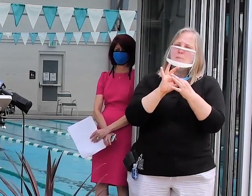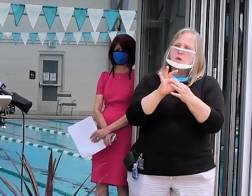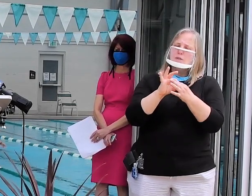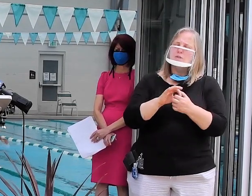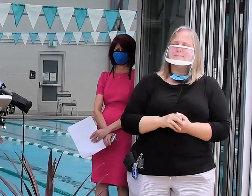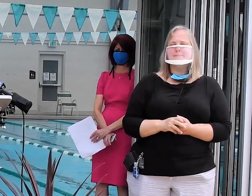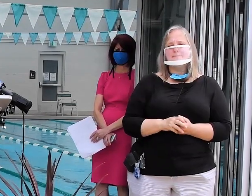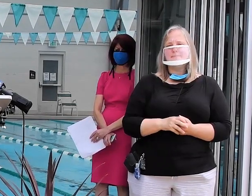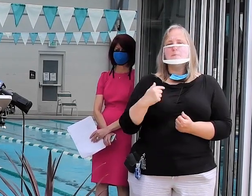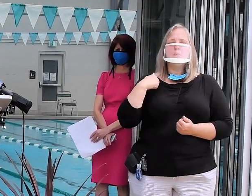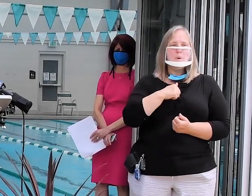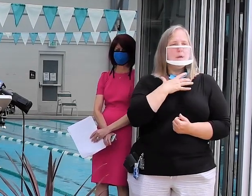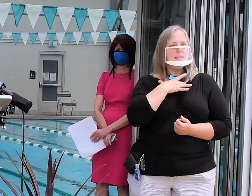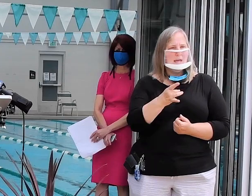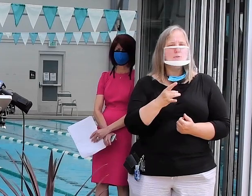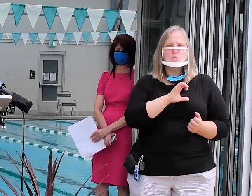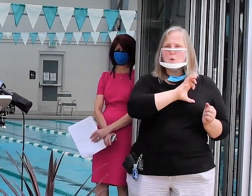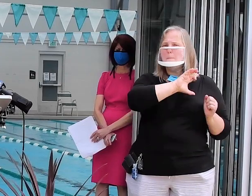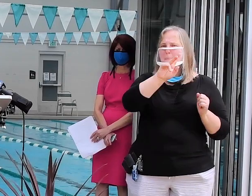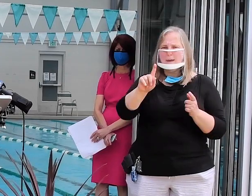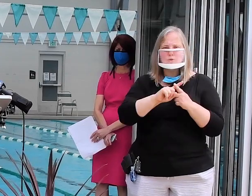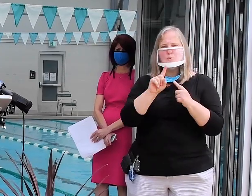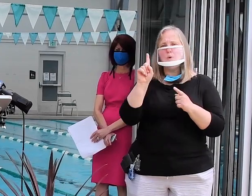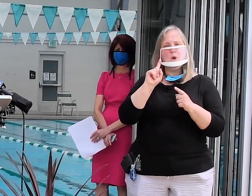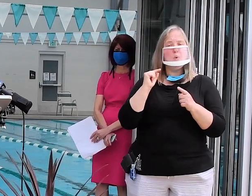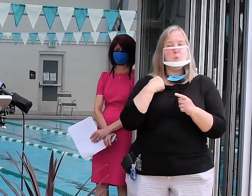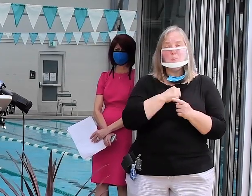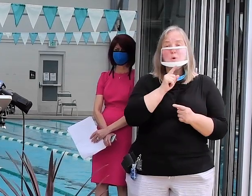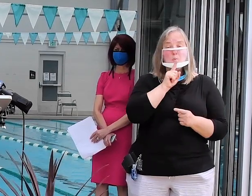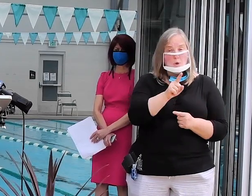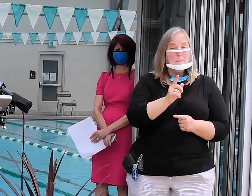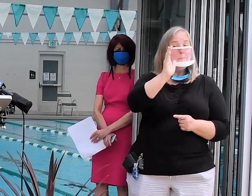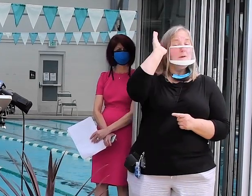We would like to get back to where we were